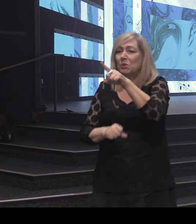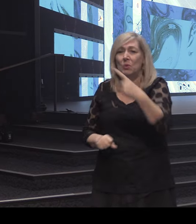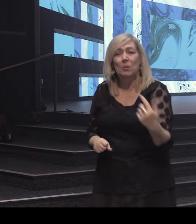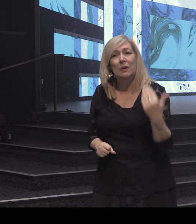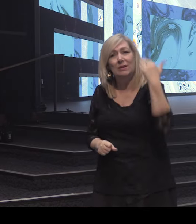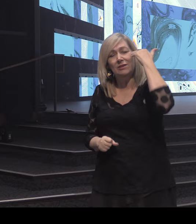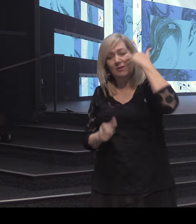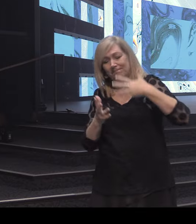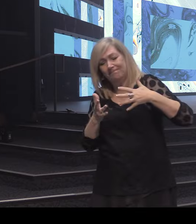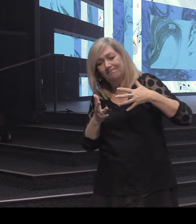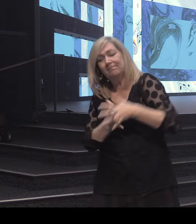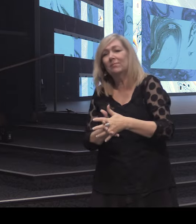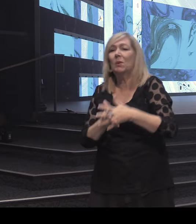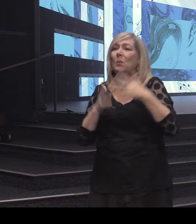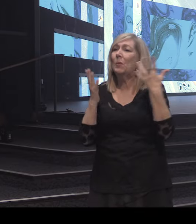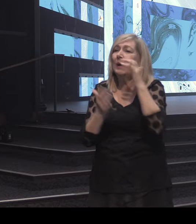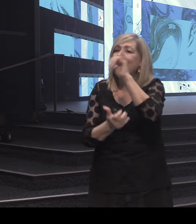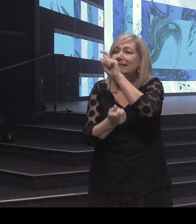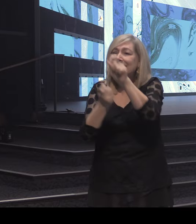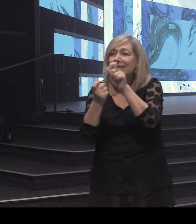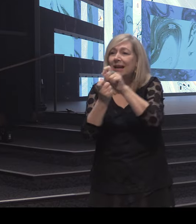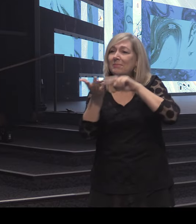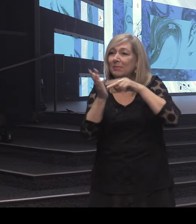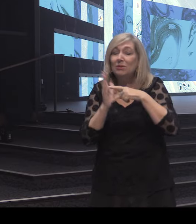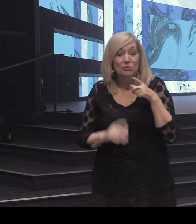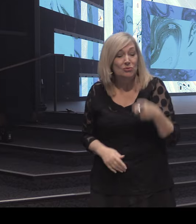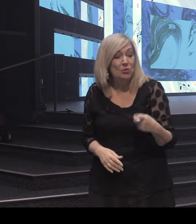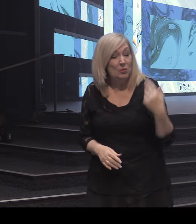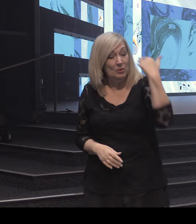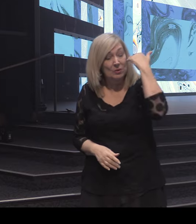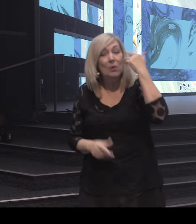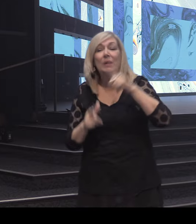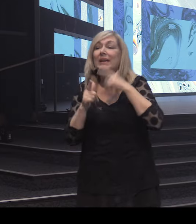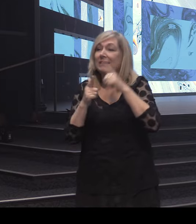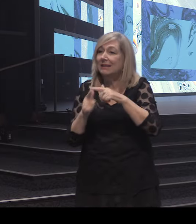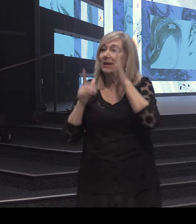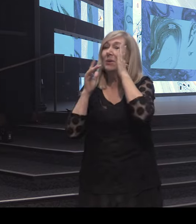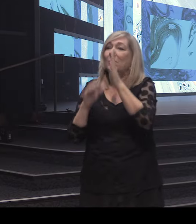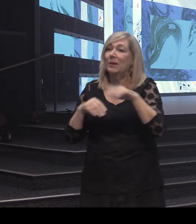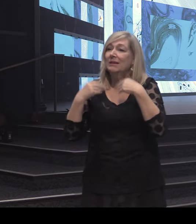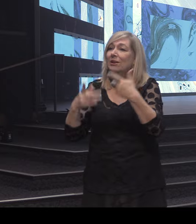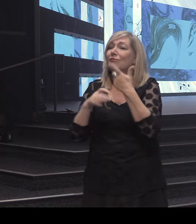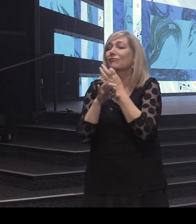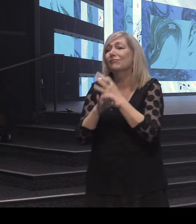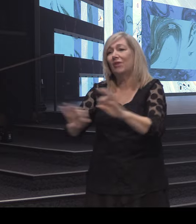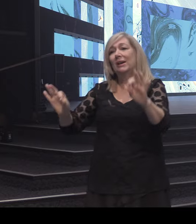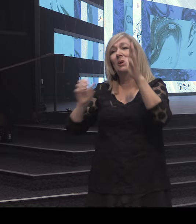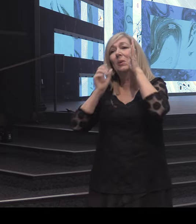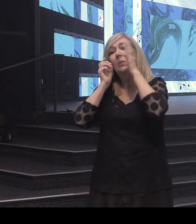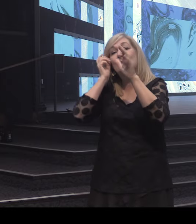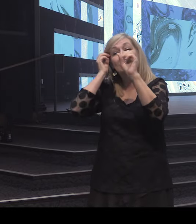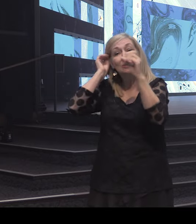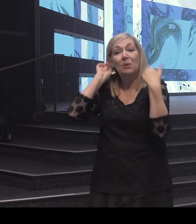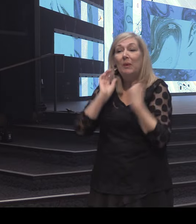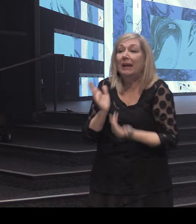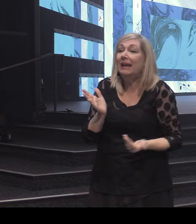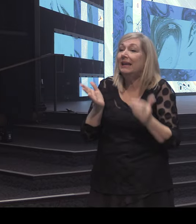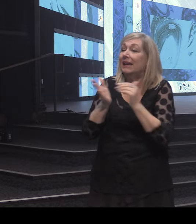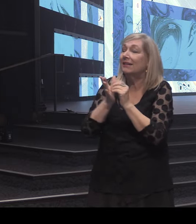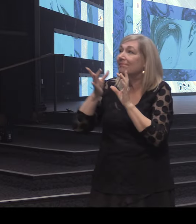hallelujah, the truth that you know will set you free. So when we rededicate our